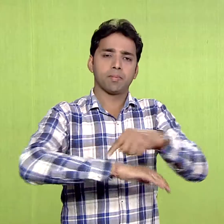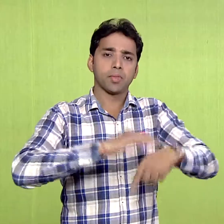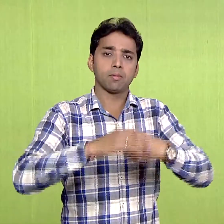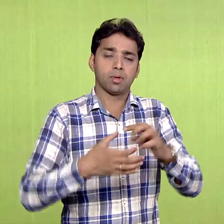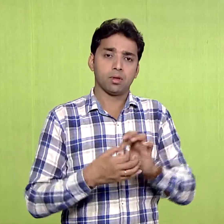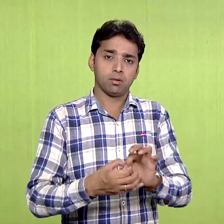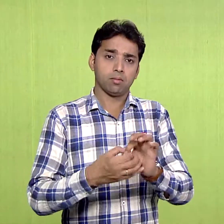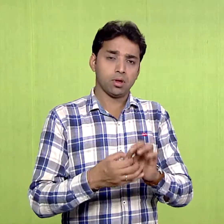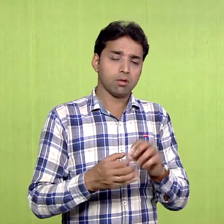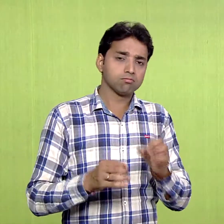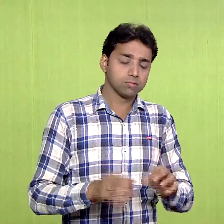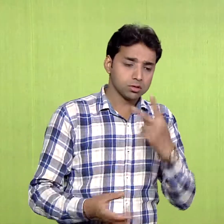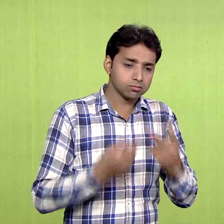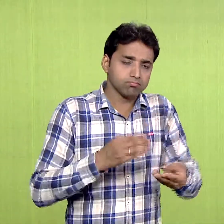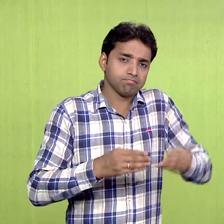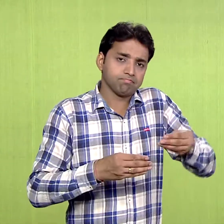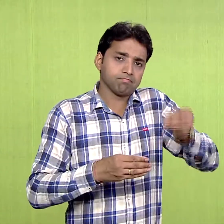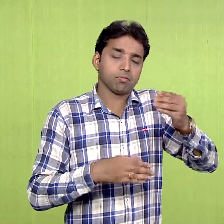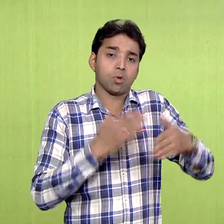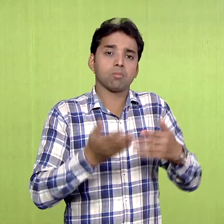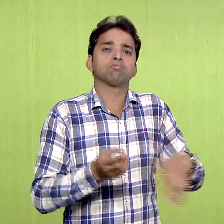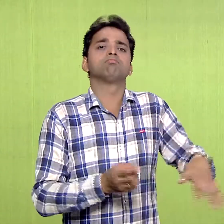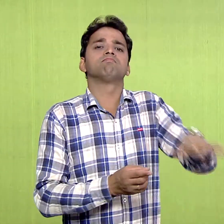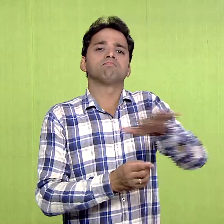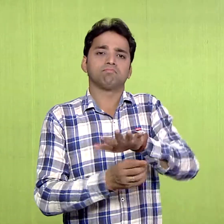to achievements in all fields.